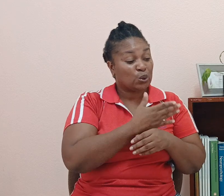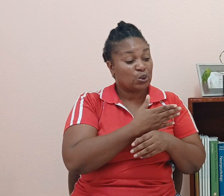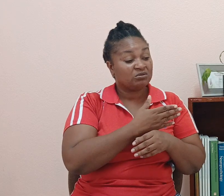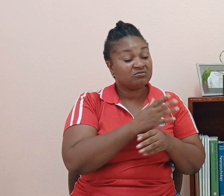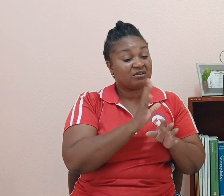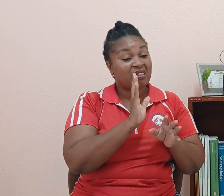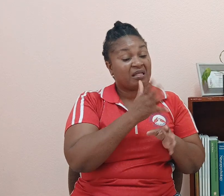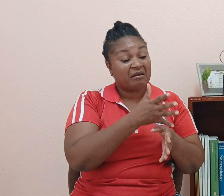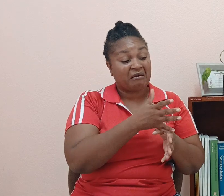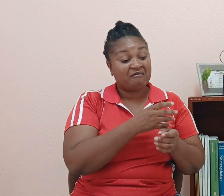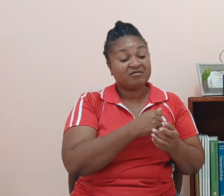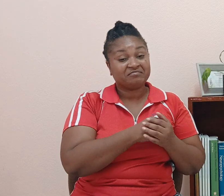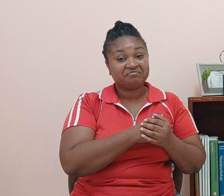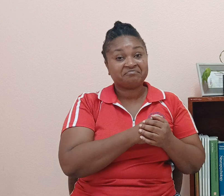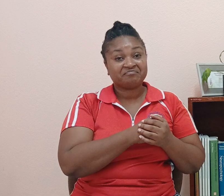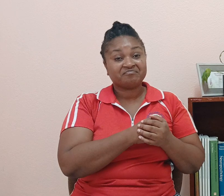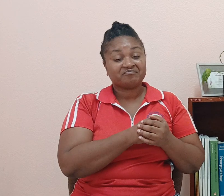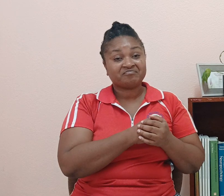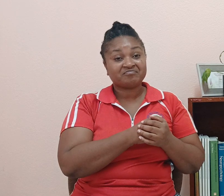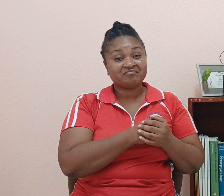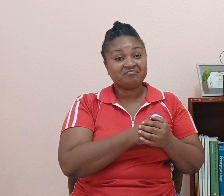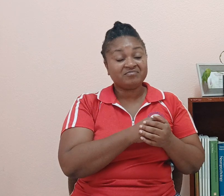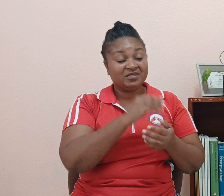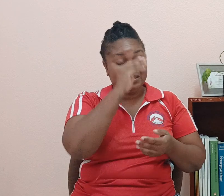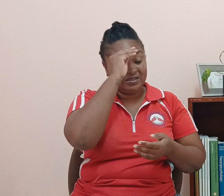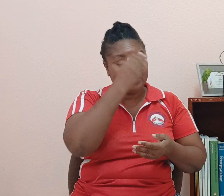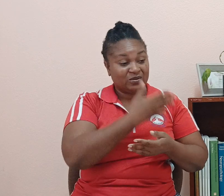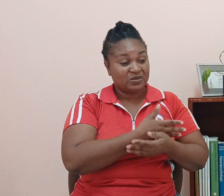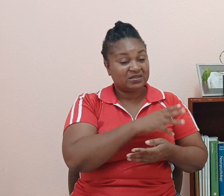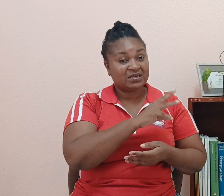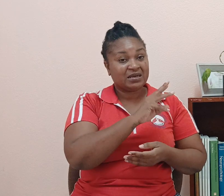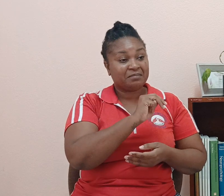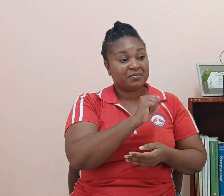The sons Mahlon and Chilion